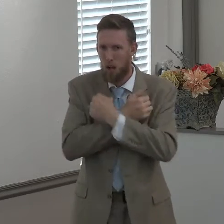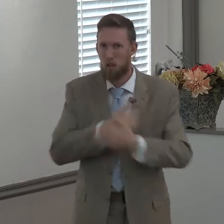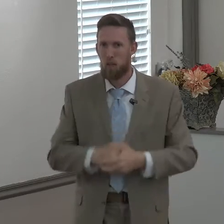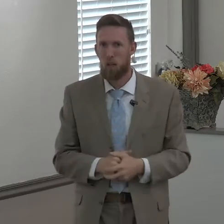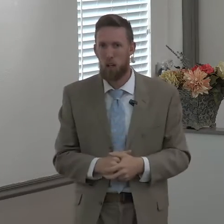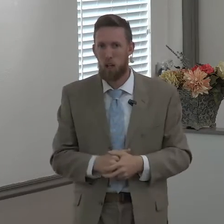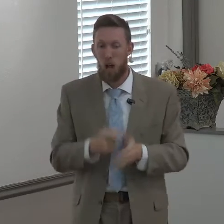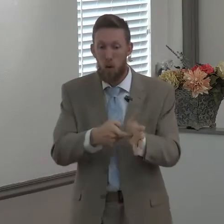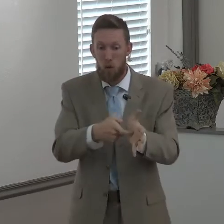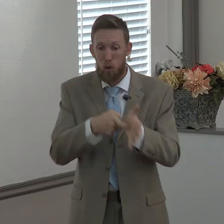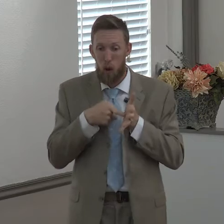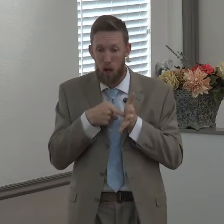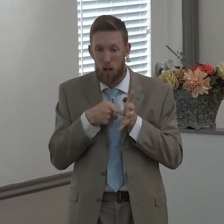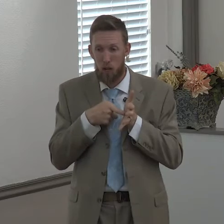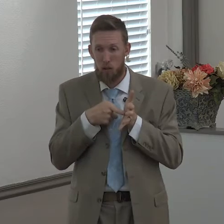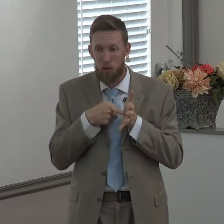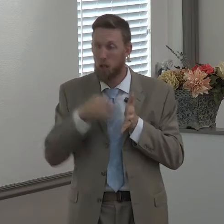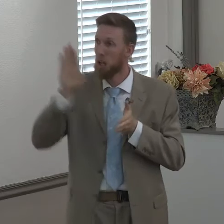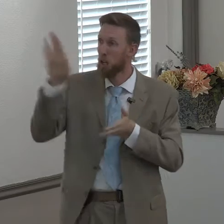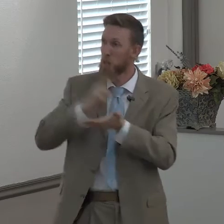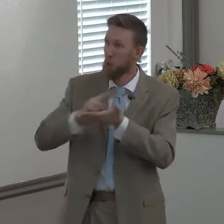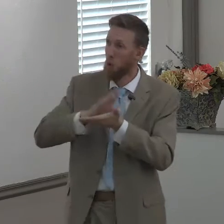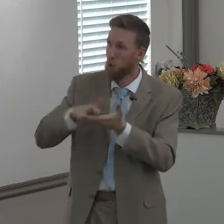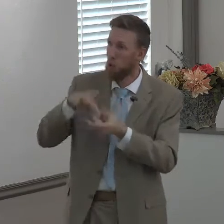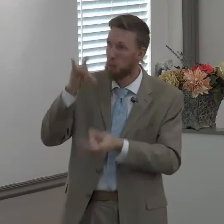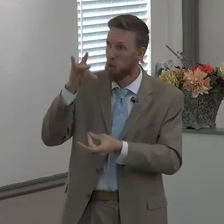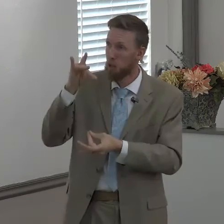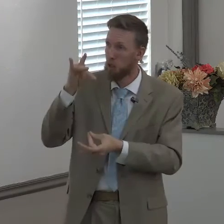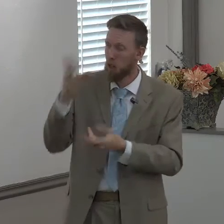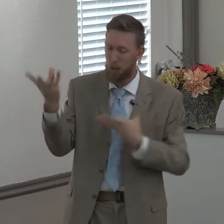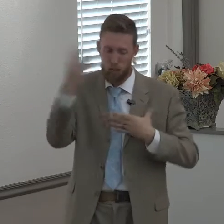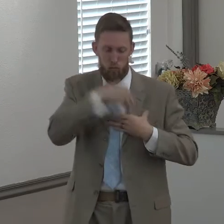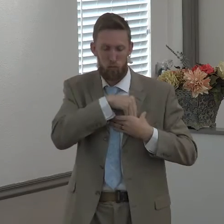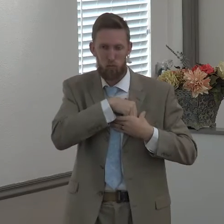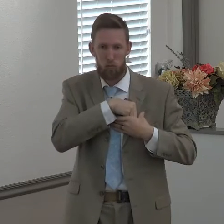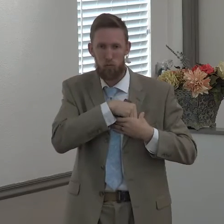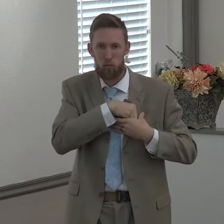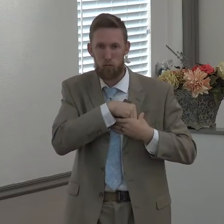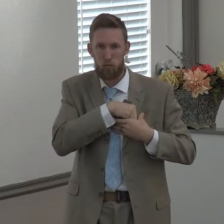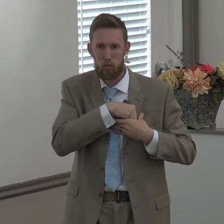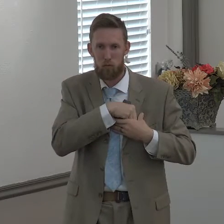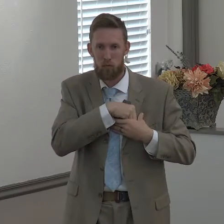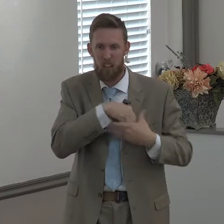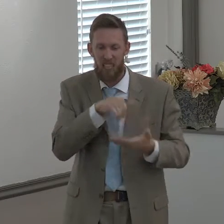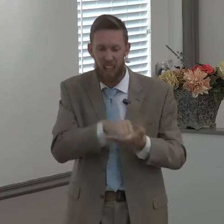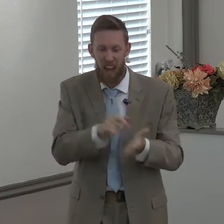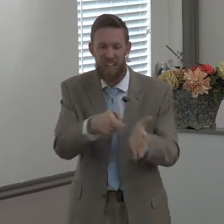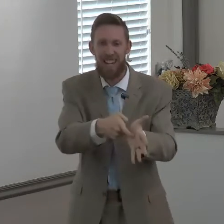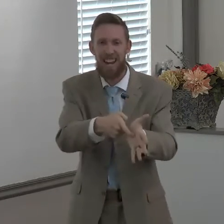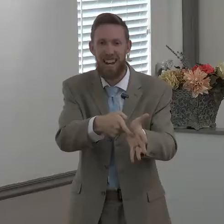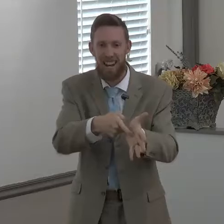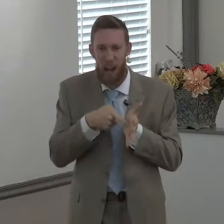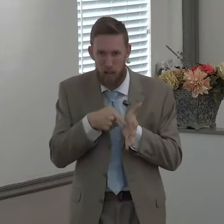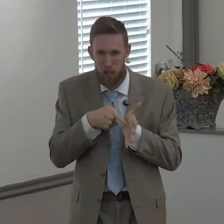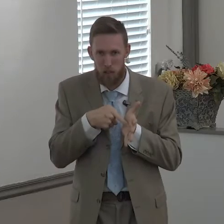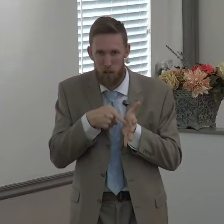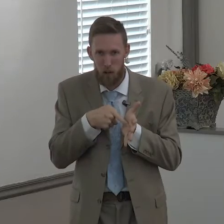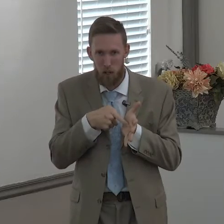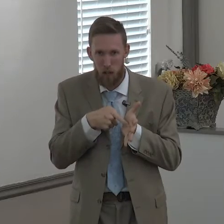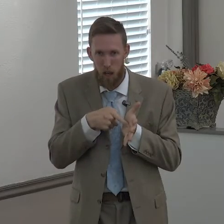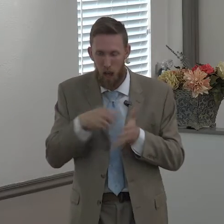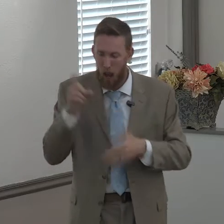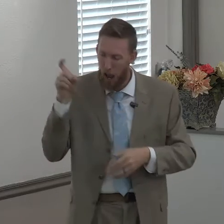love, because it takes the indwelling of the Holy Spirit of God in the life